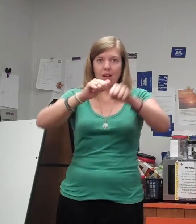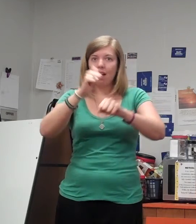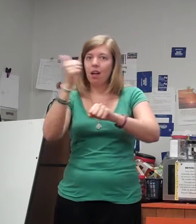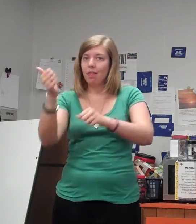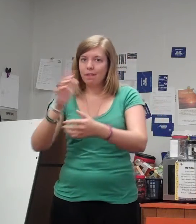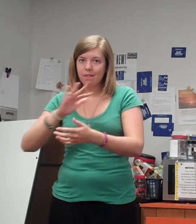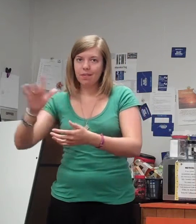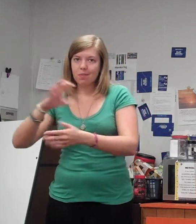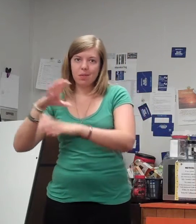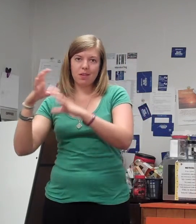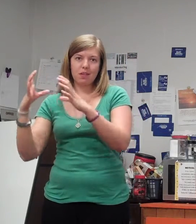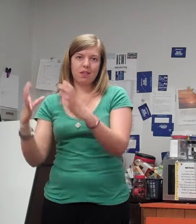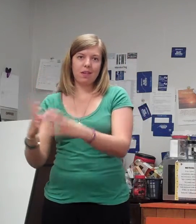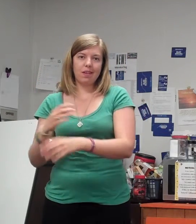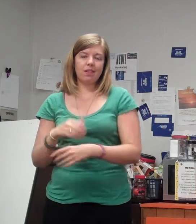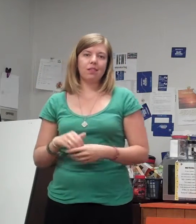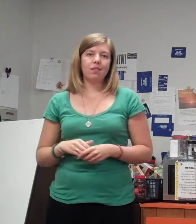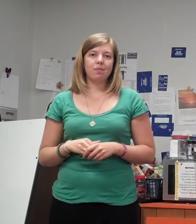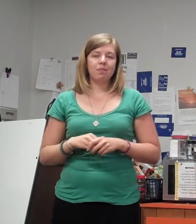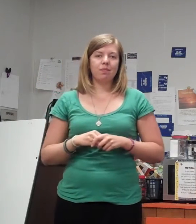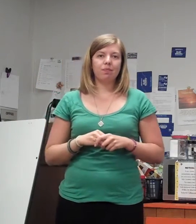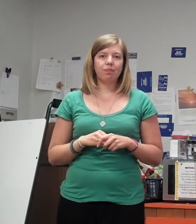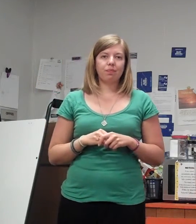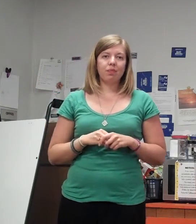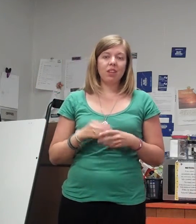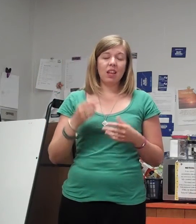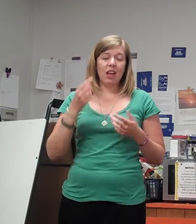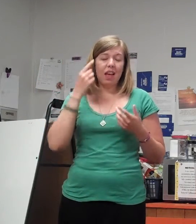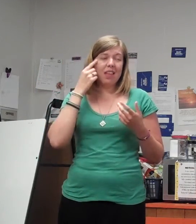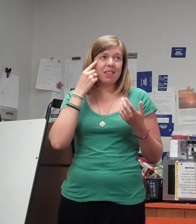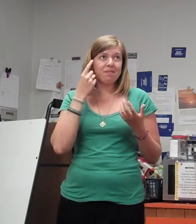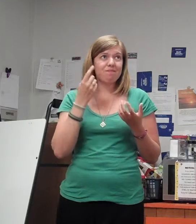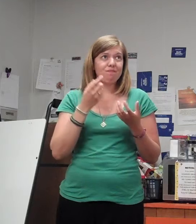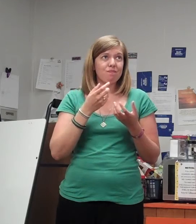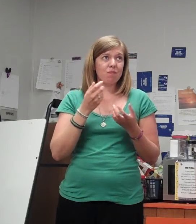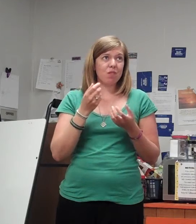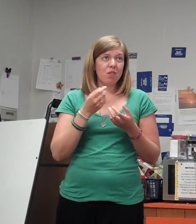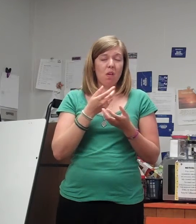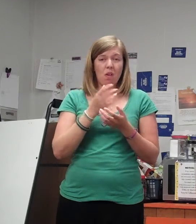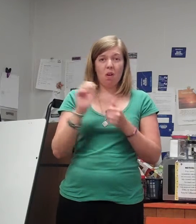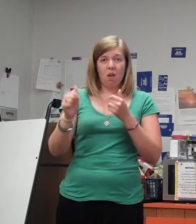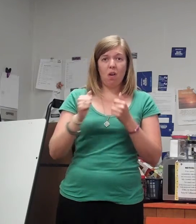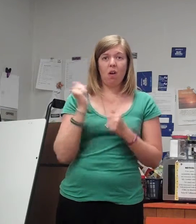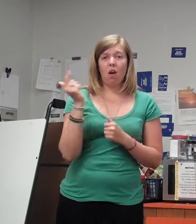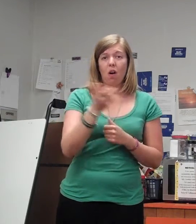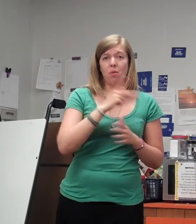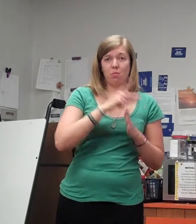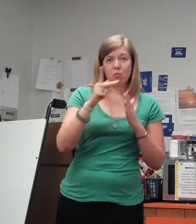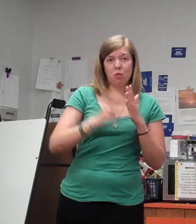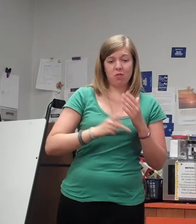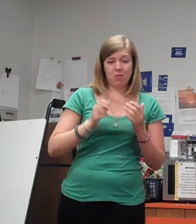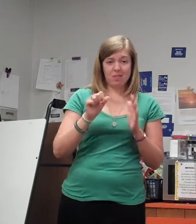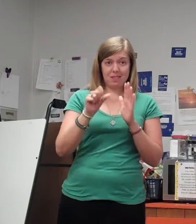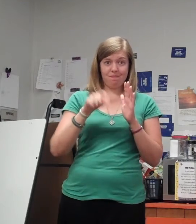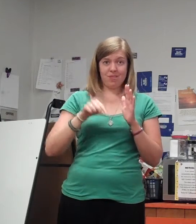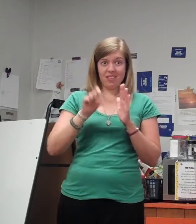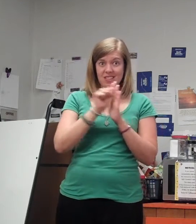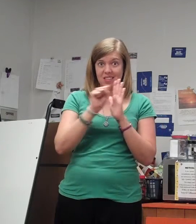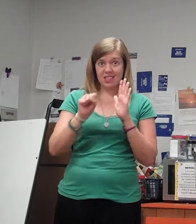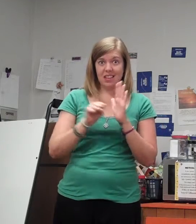to almost every program. In fact, I have gone to probably every program in the state in this area, along with